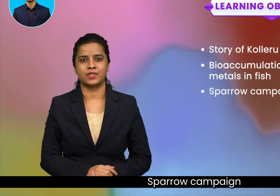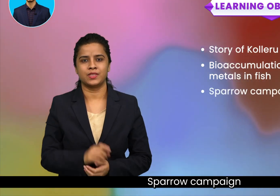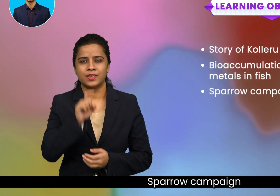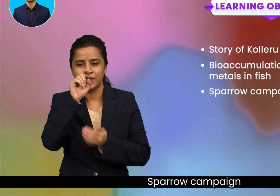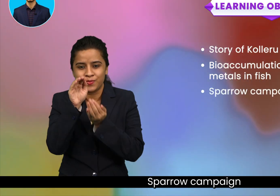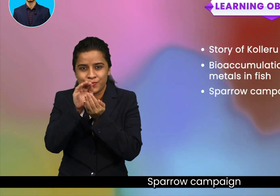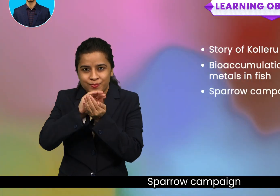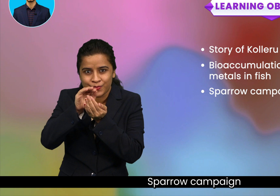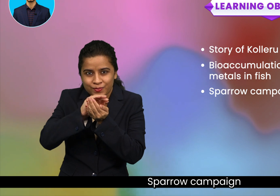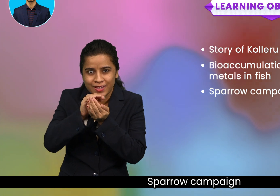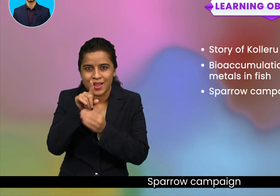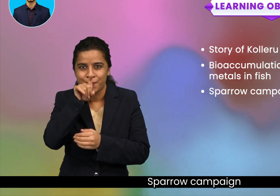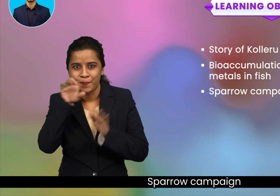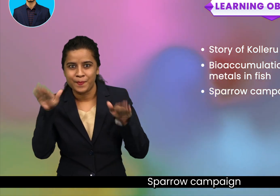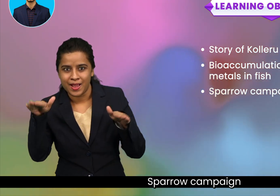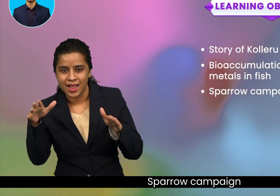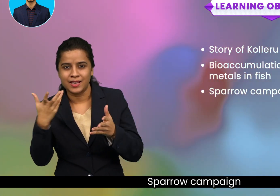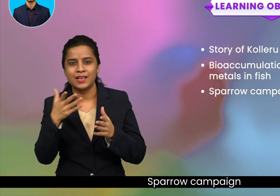campaign,